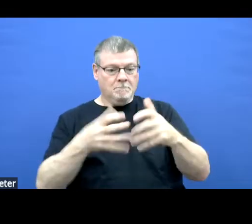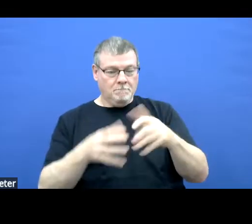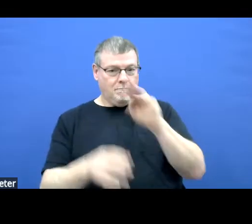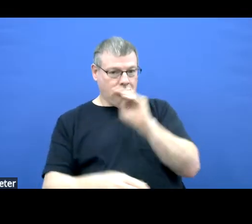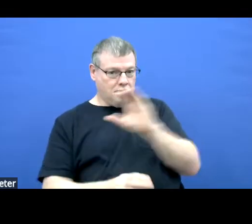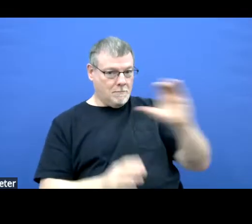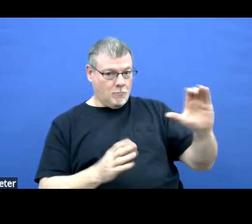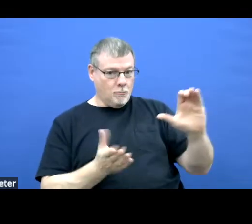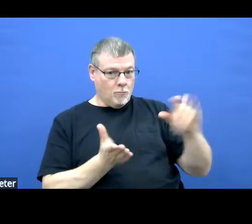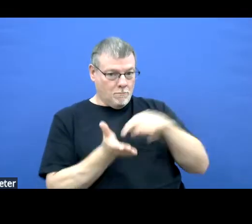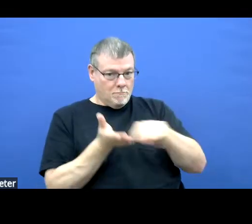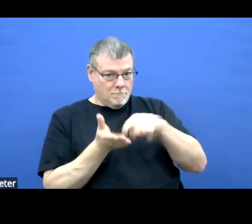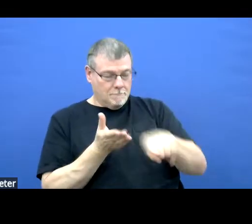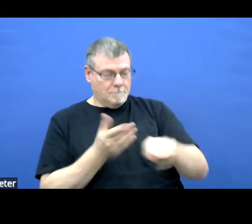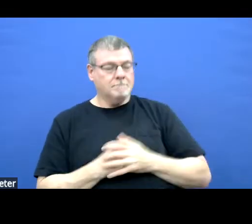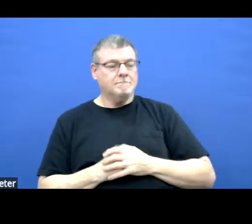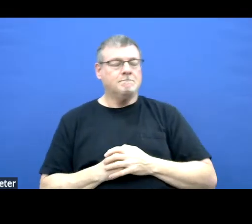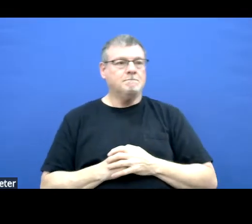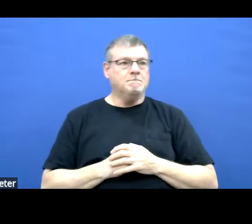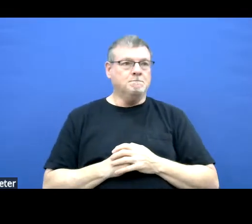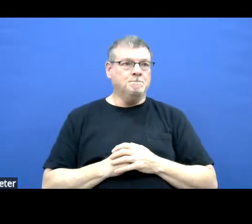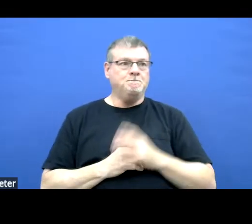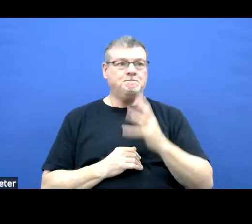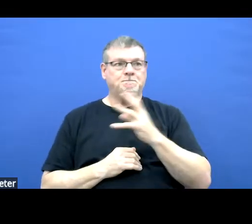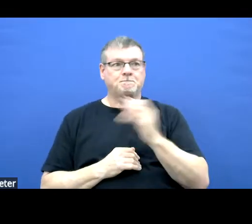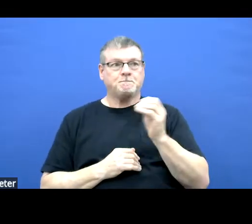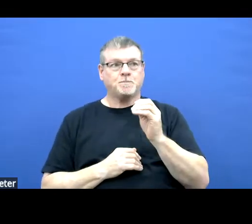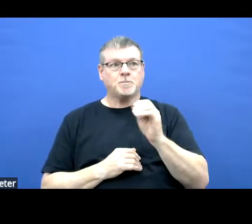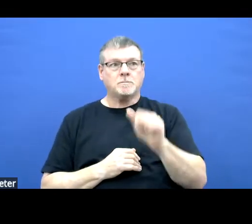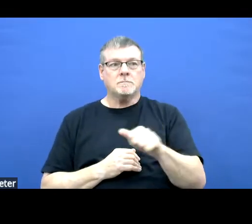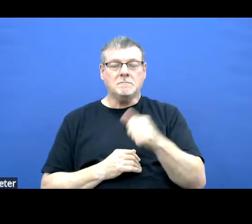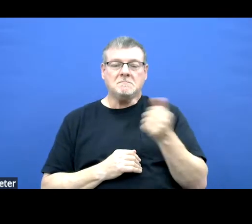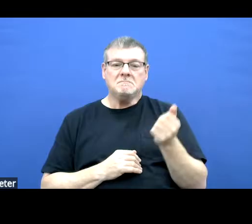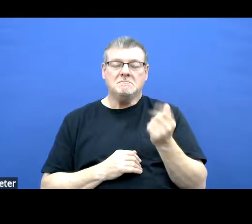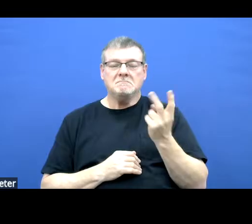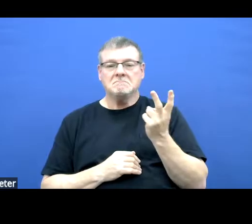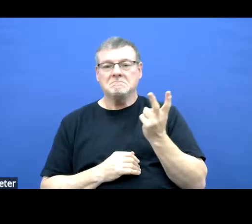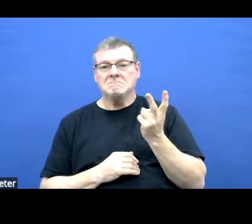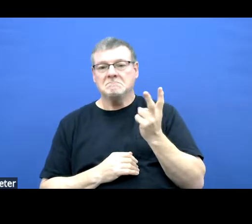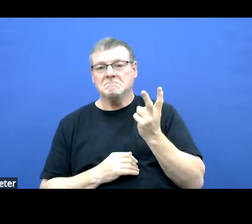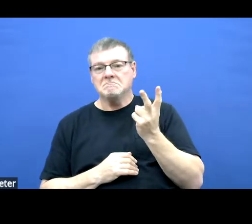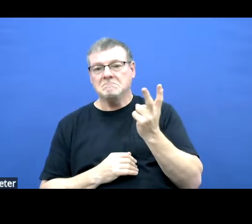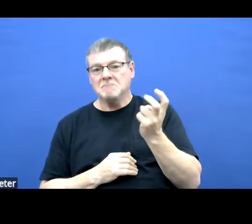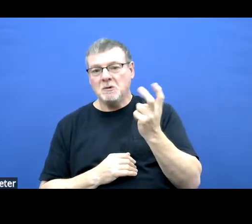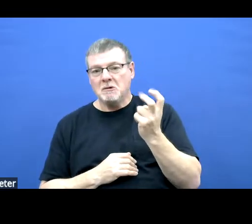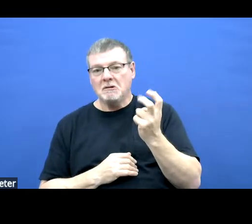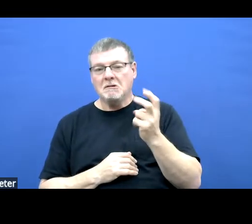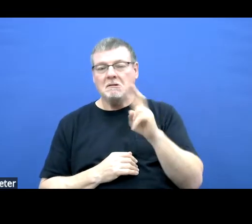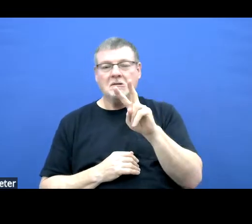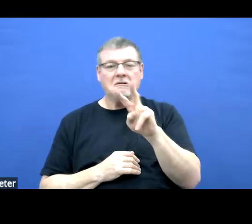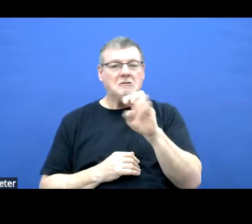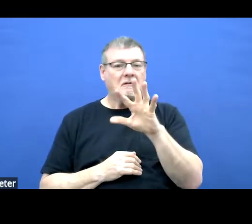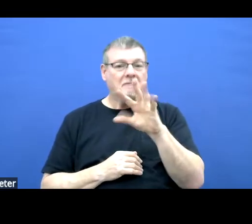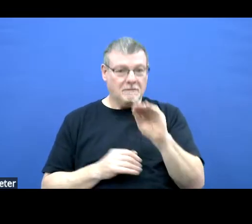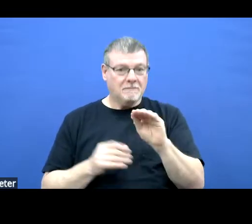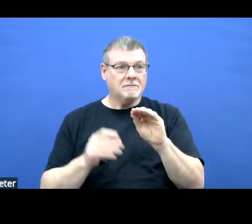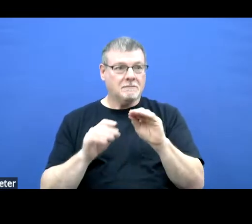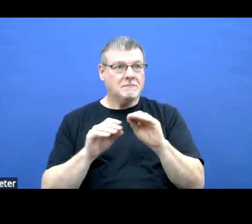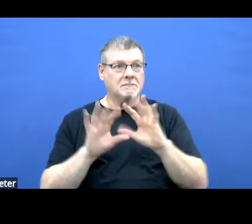payroll. And then probably another 200 or 250 in phase 2.